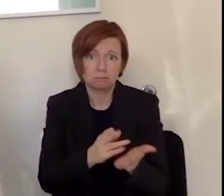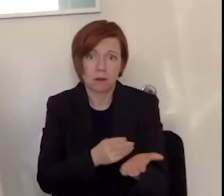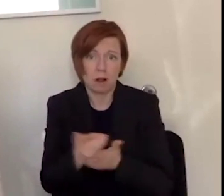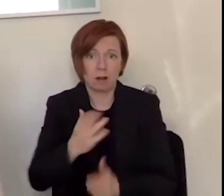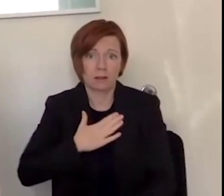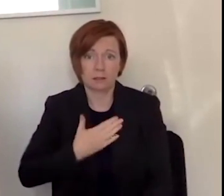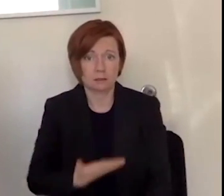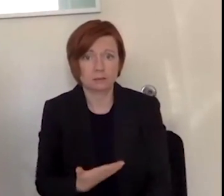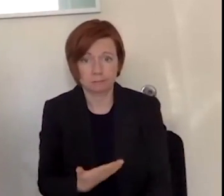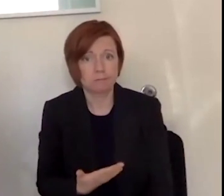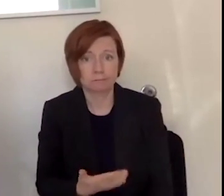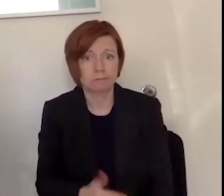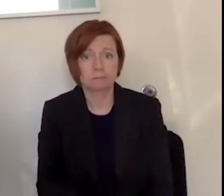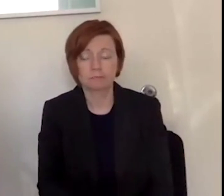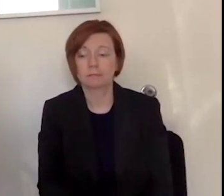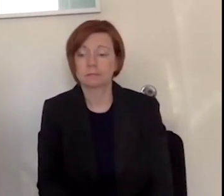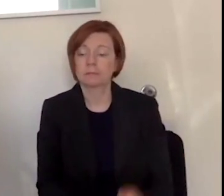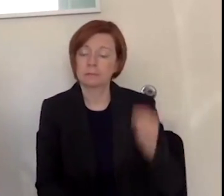be honest about that.